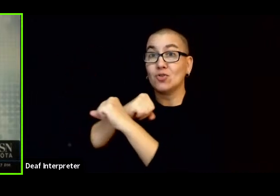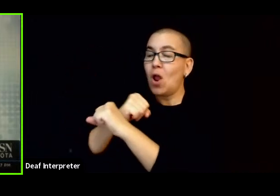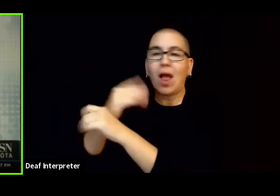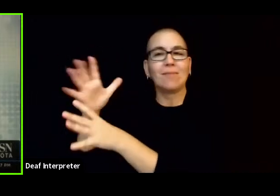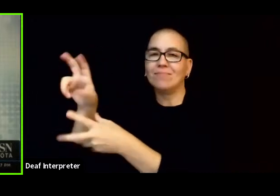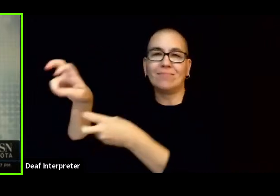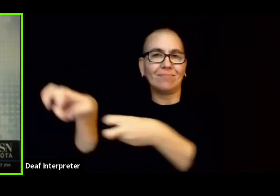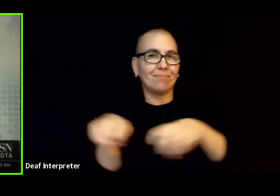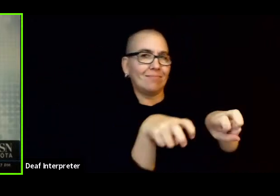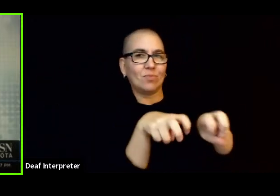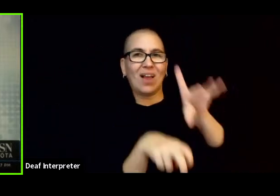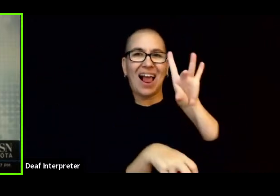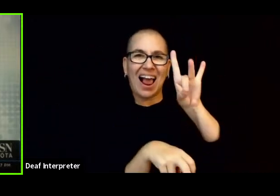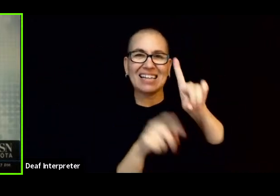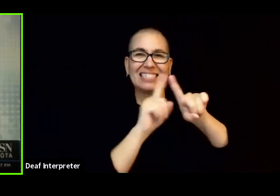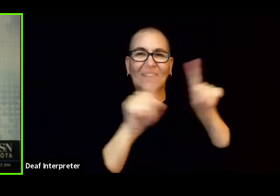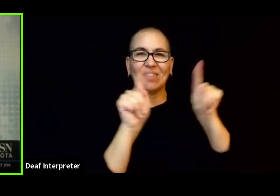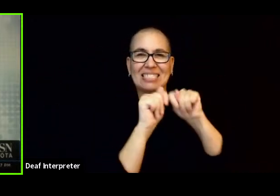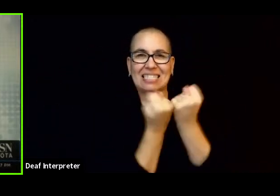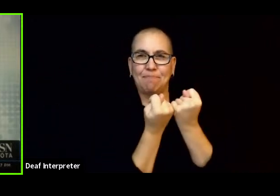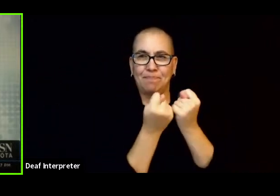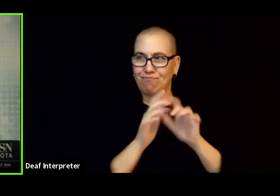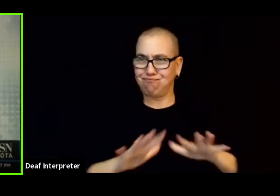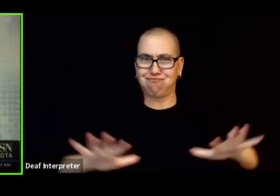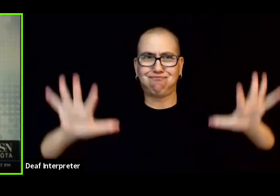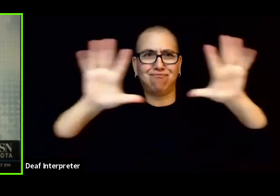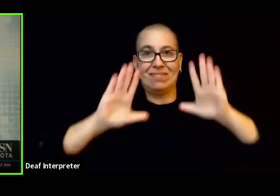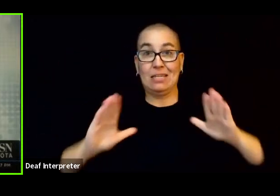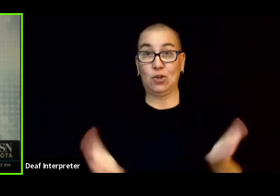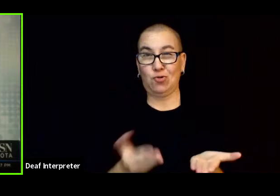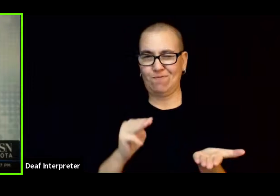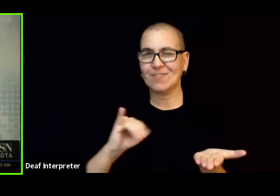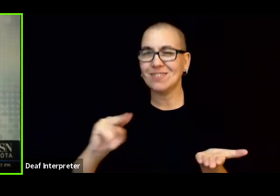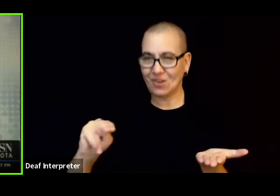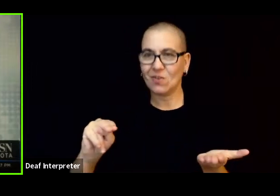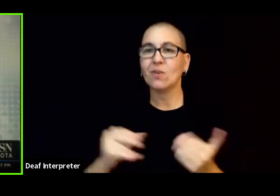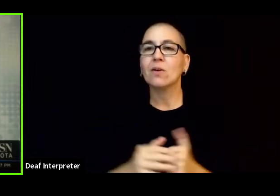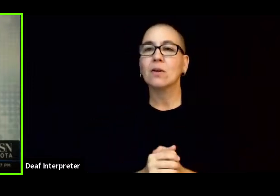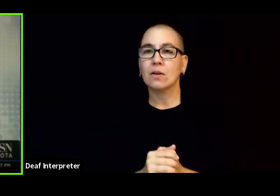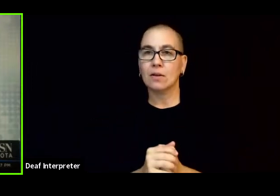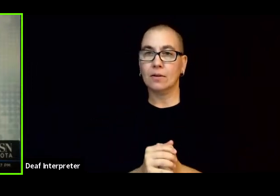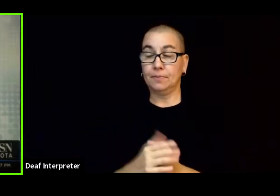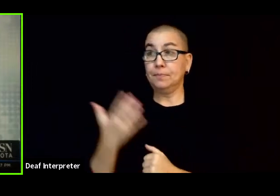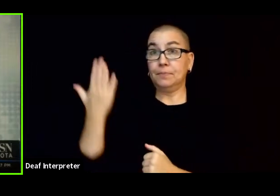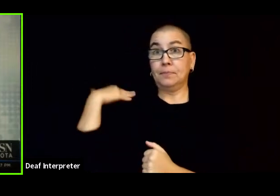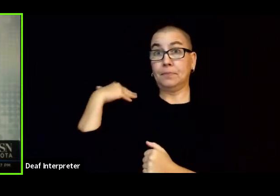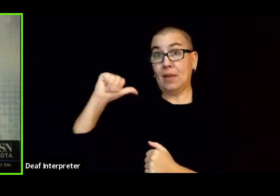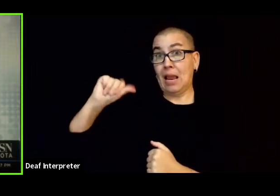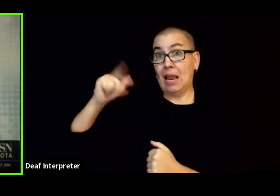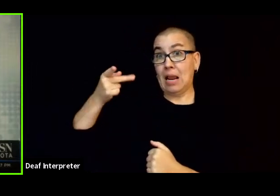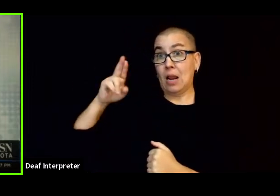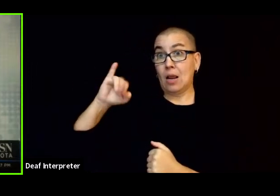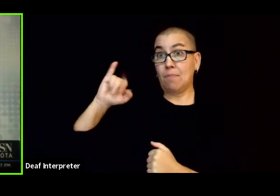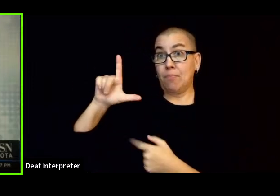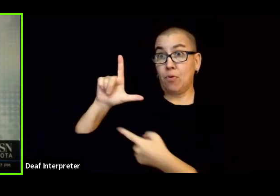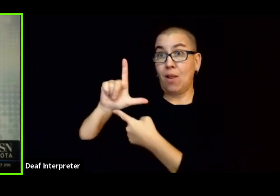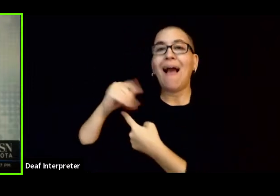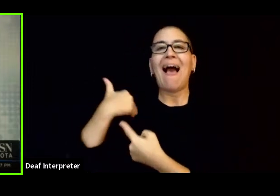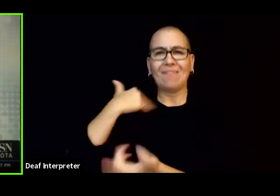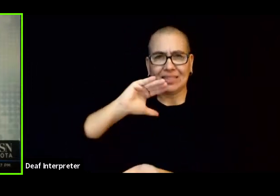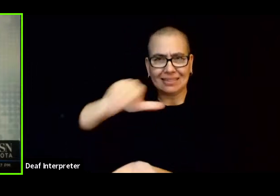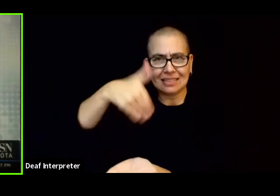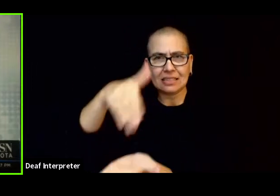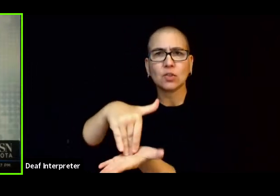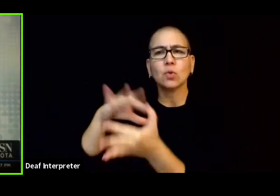state. And since April, the State Emergency Operations Center has coordinated testing for more than 750